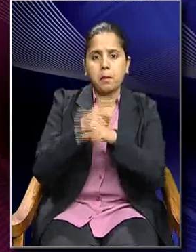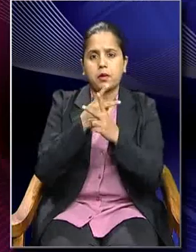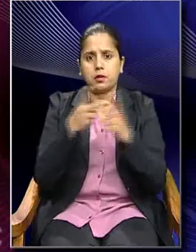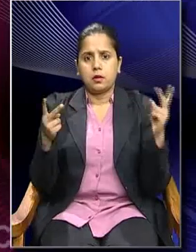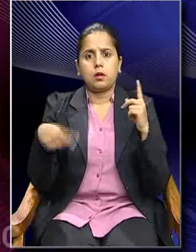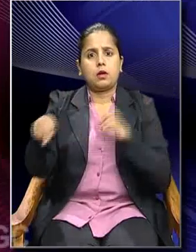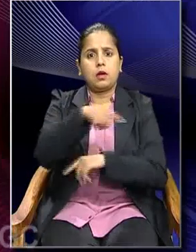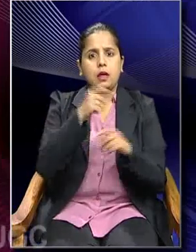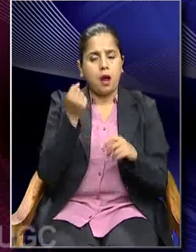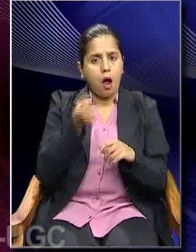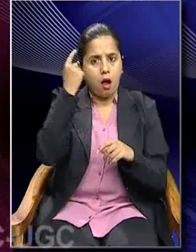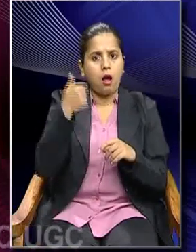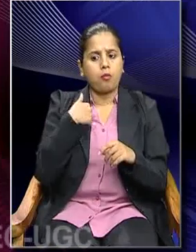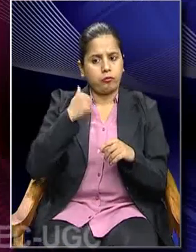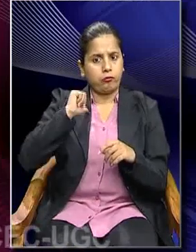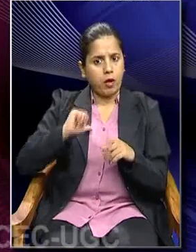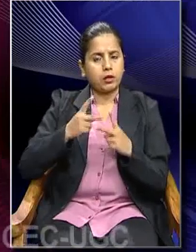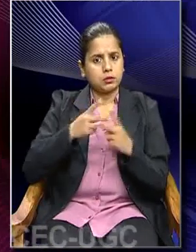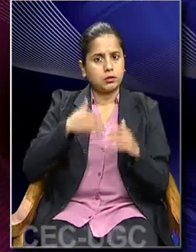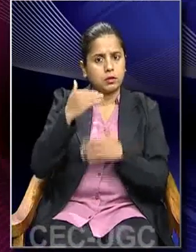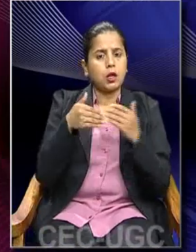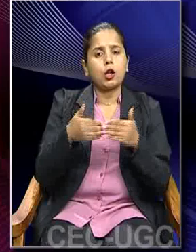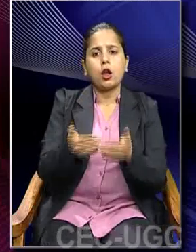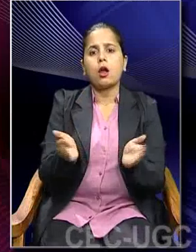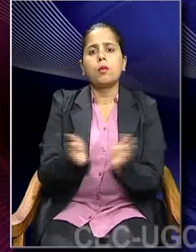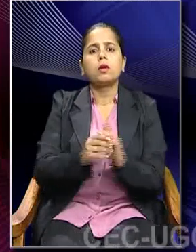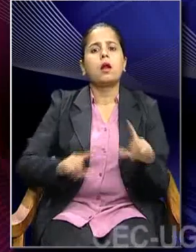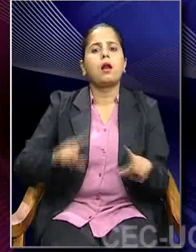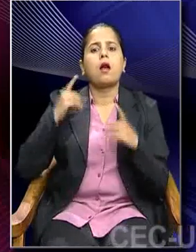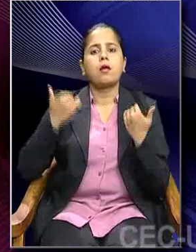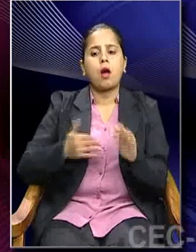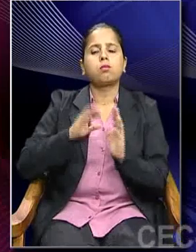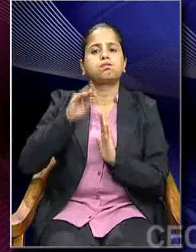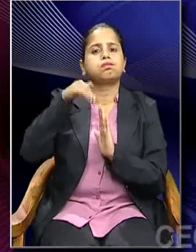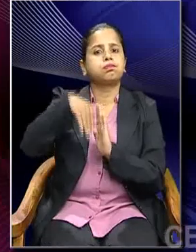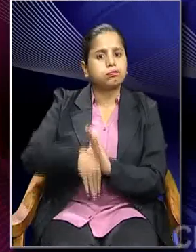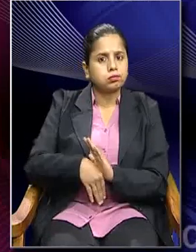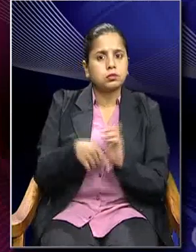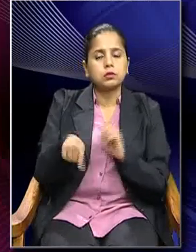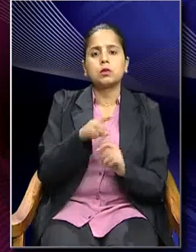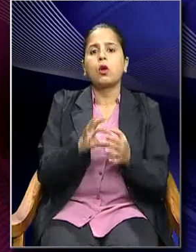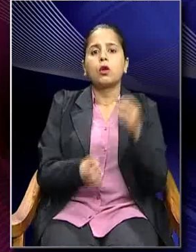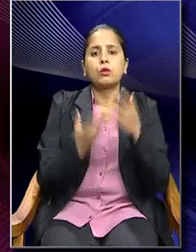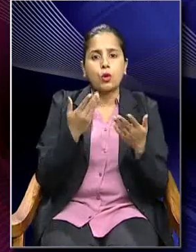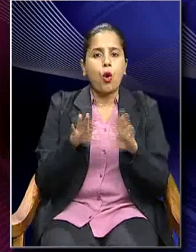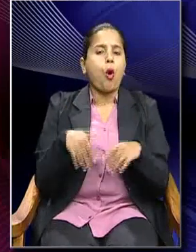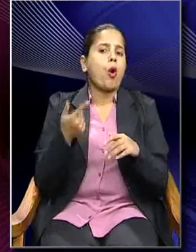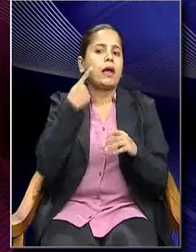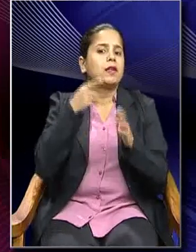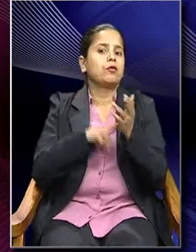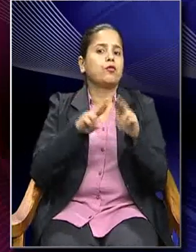and modernity, community life is declining and association or informal groups